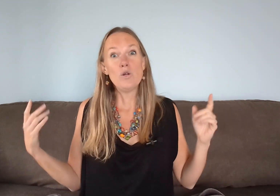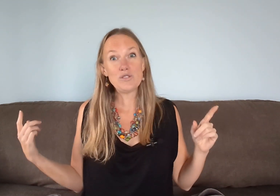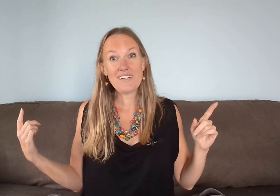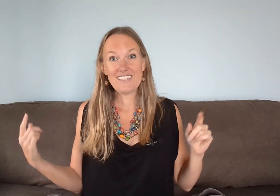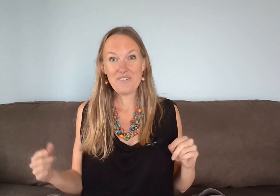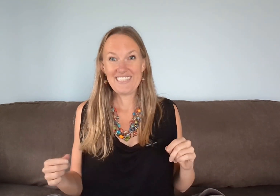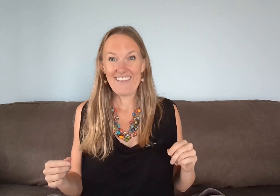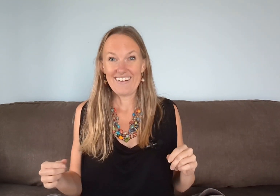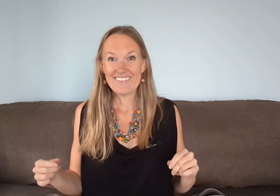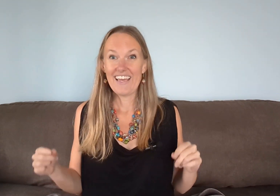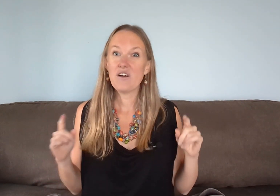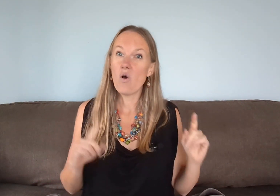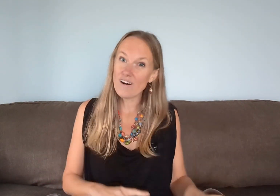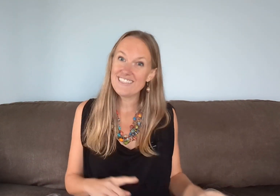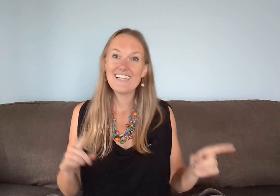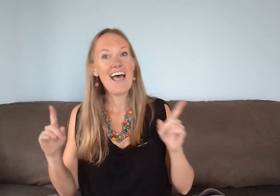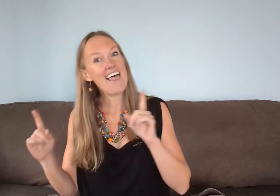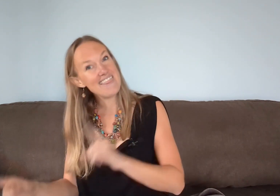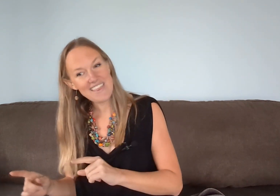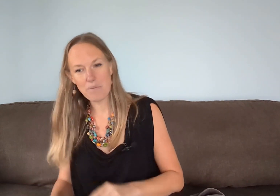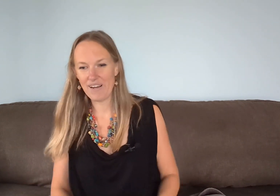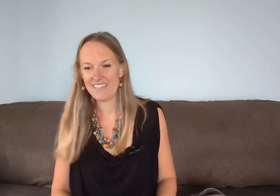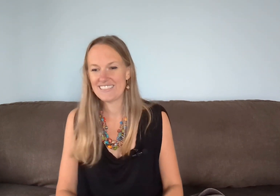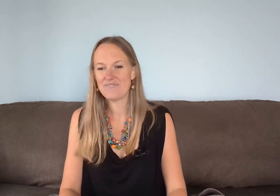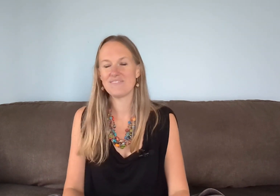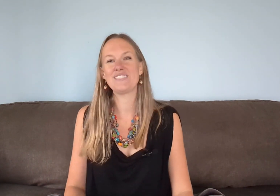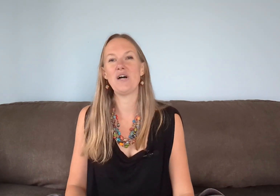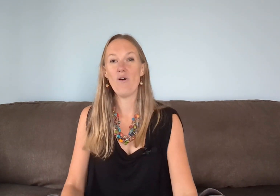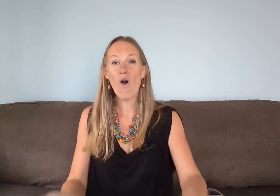Who's ready to do it together? Okay, chorus and then the bridge. So,